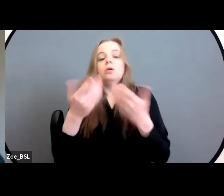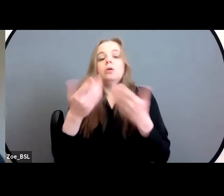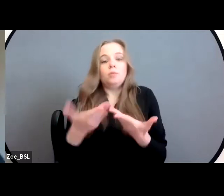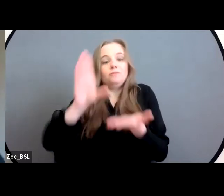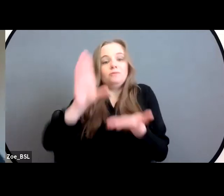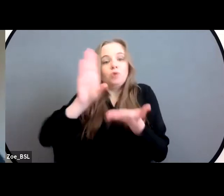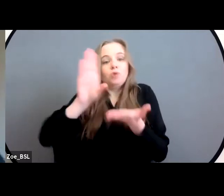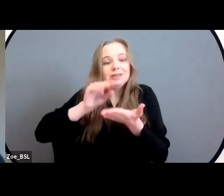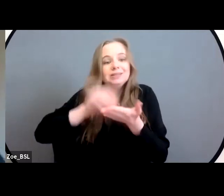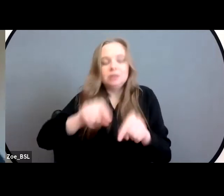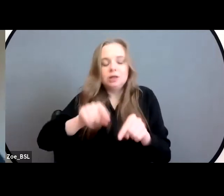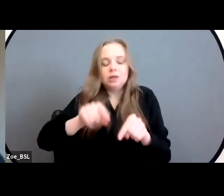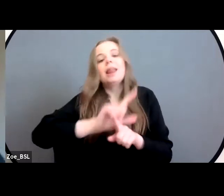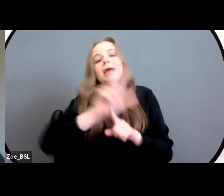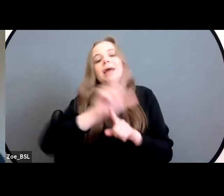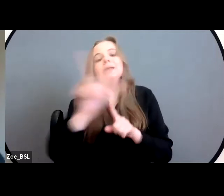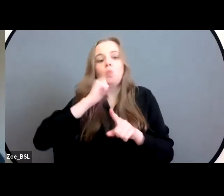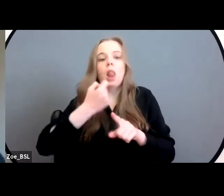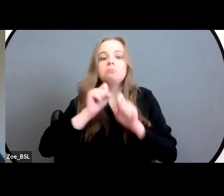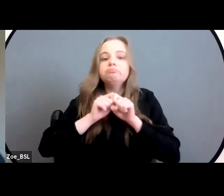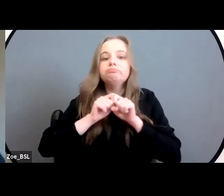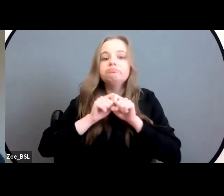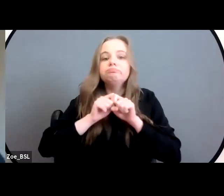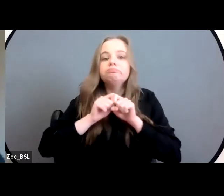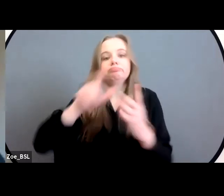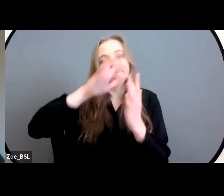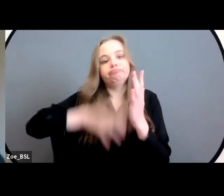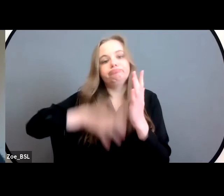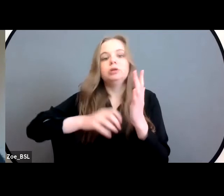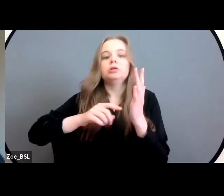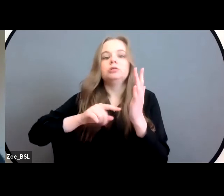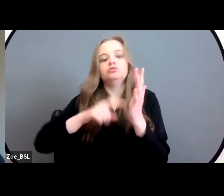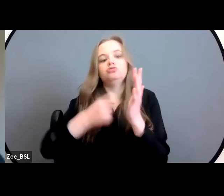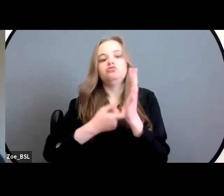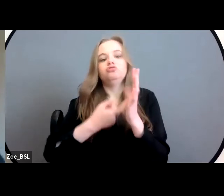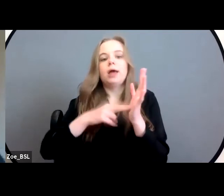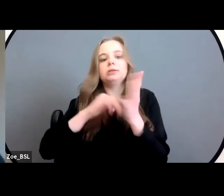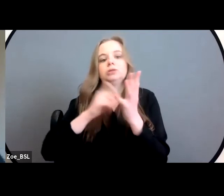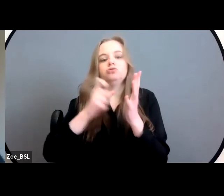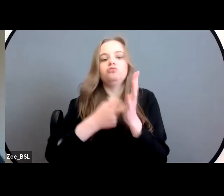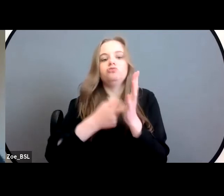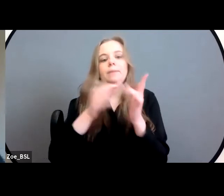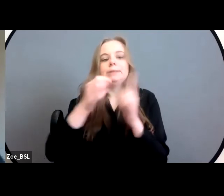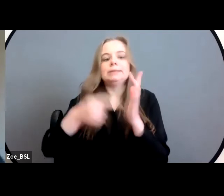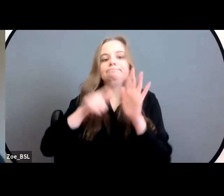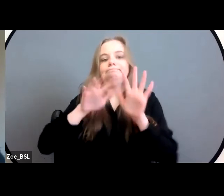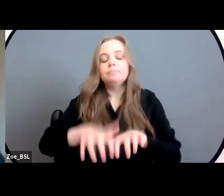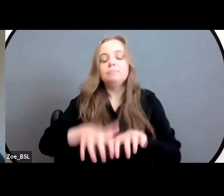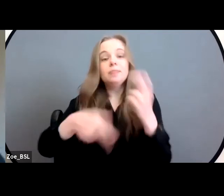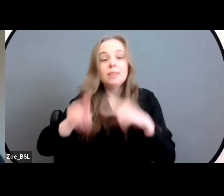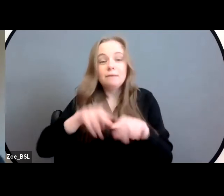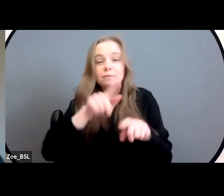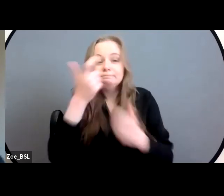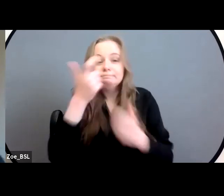be available at the end of the session. And if you are looking for BSL, if you just